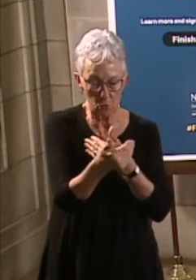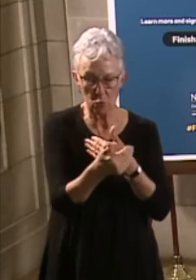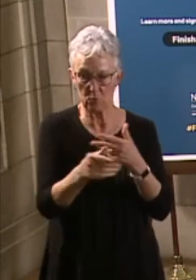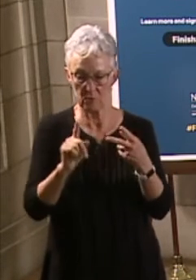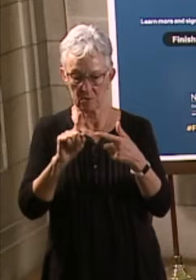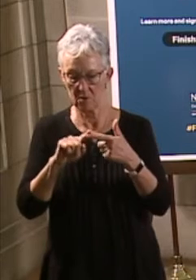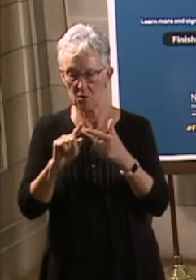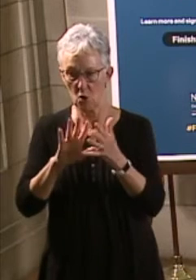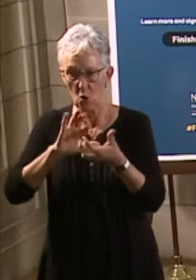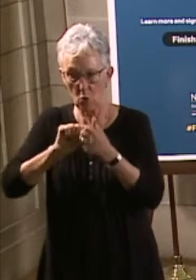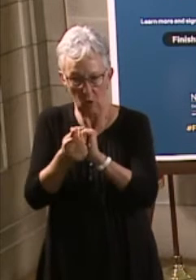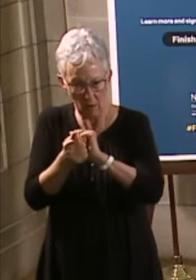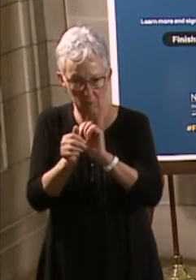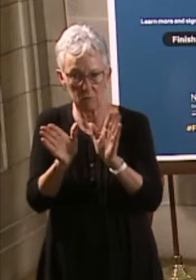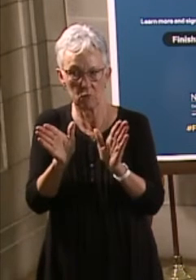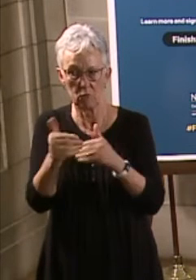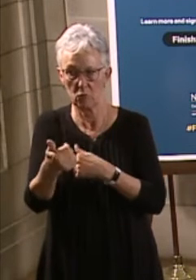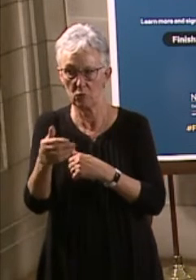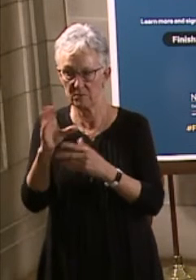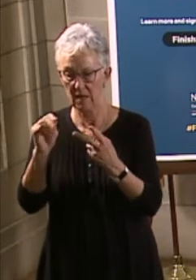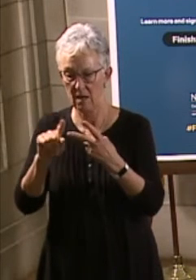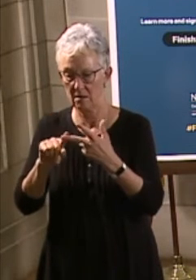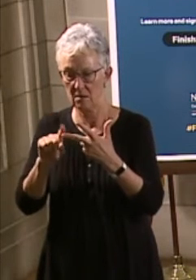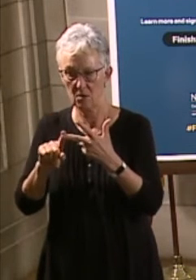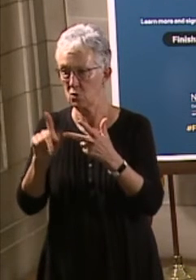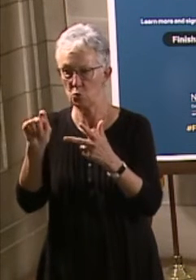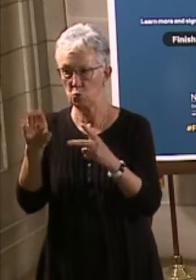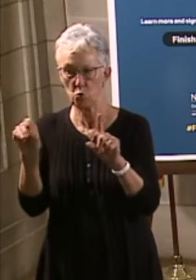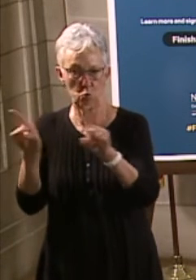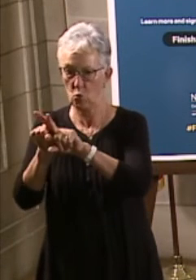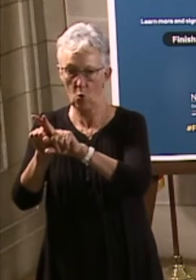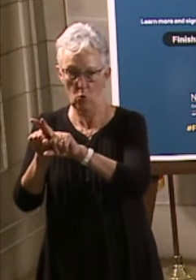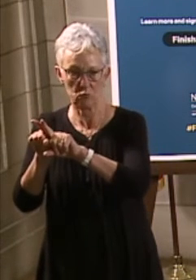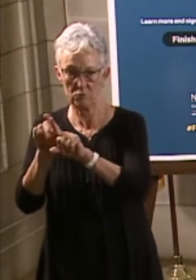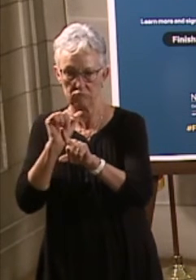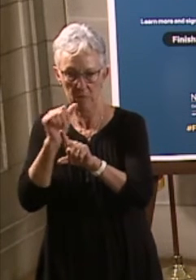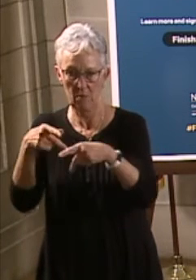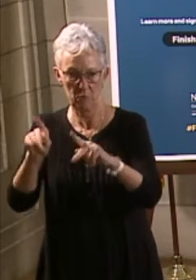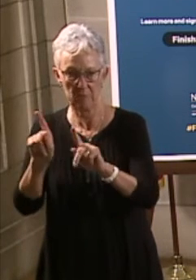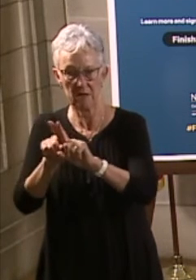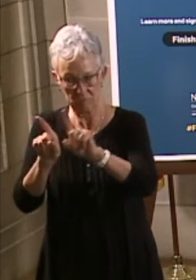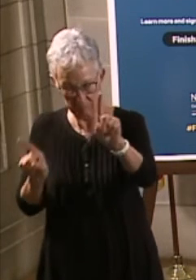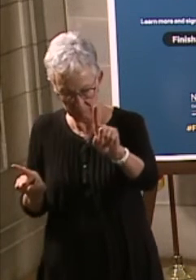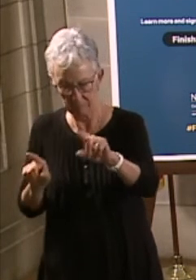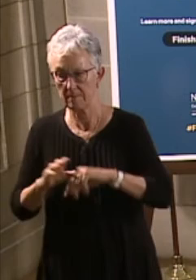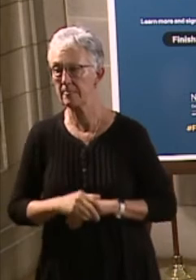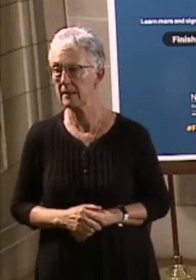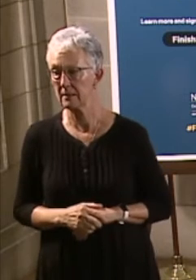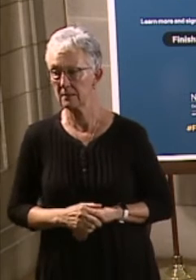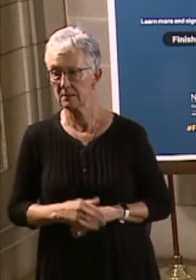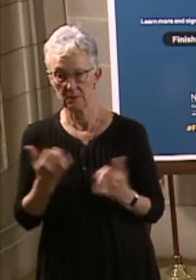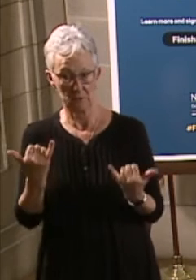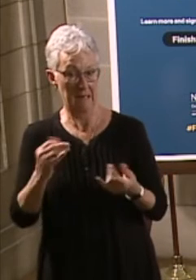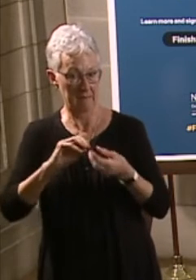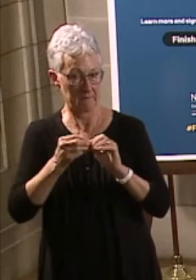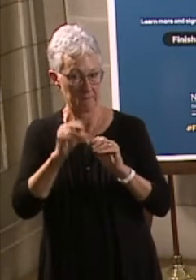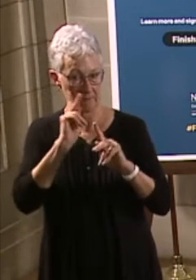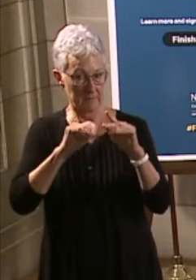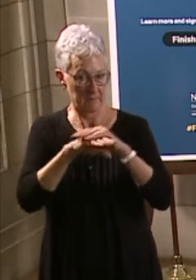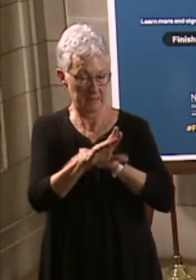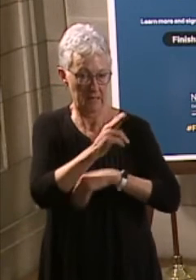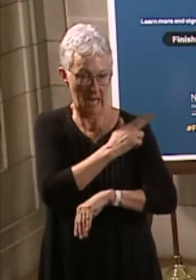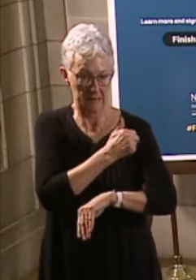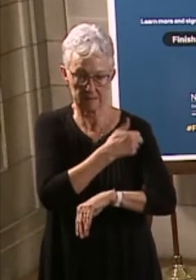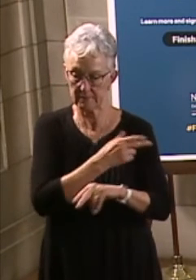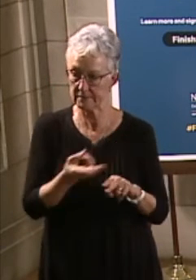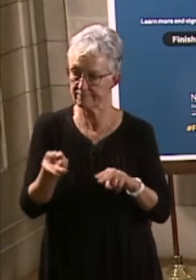that will continue or contribute to the spread of the virus. So we want to remind people that the virus is out there. We have seen an increasing in hospitalizations week